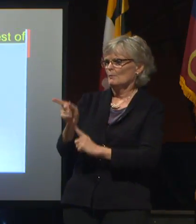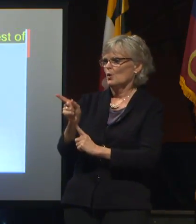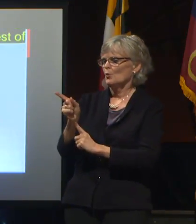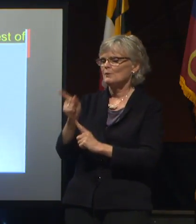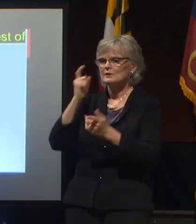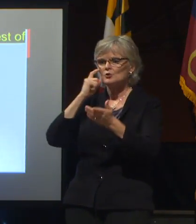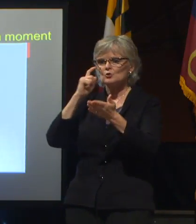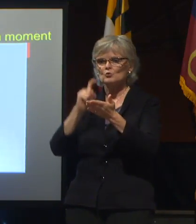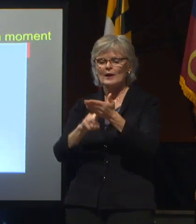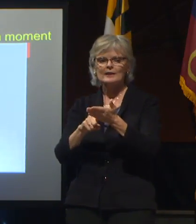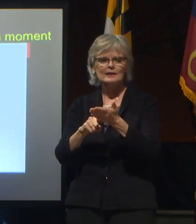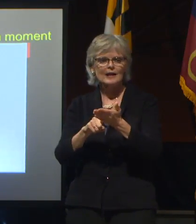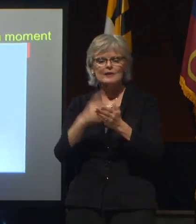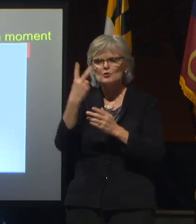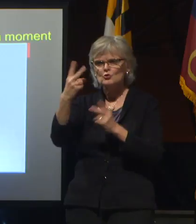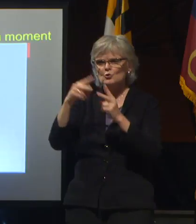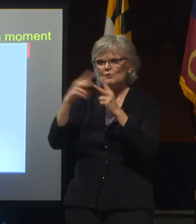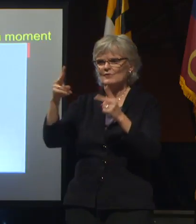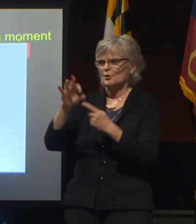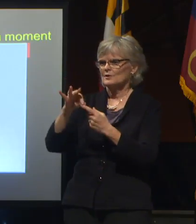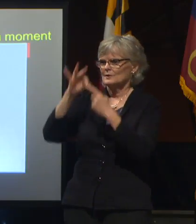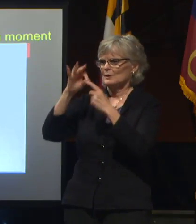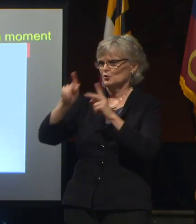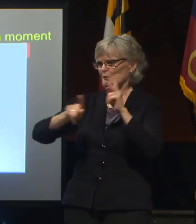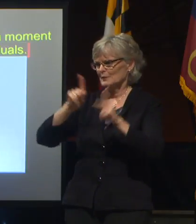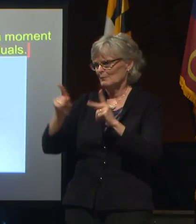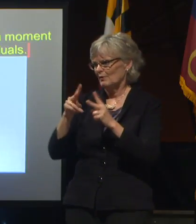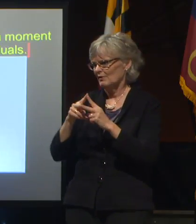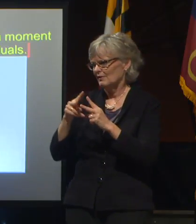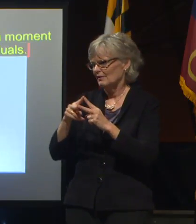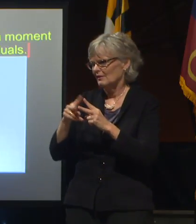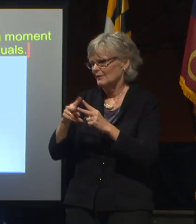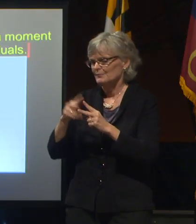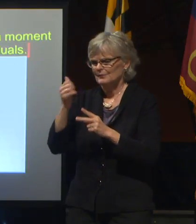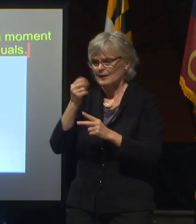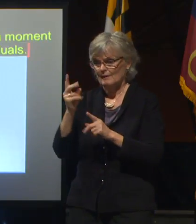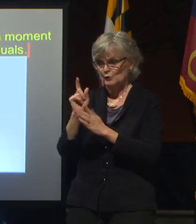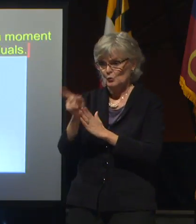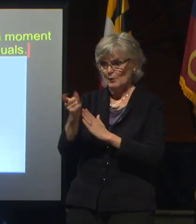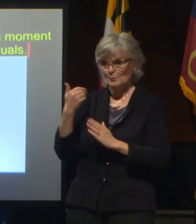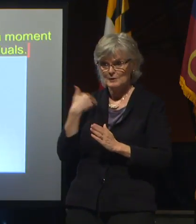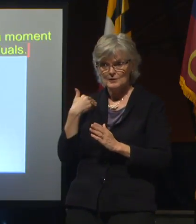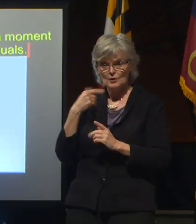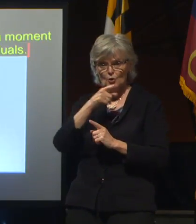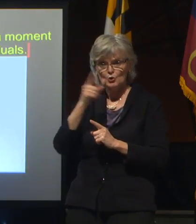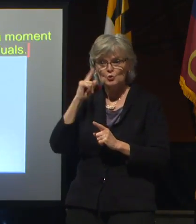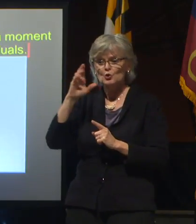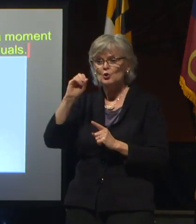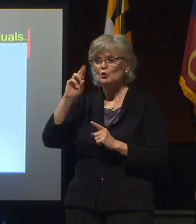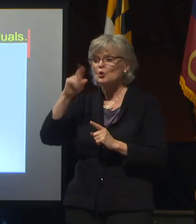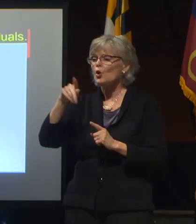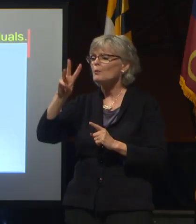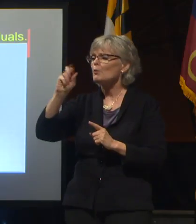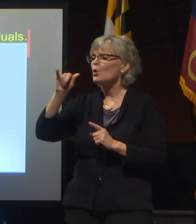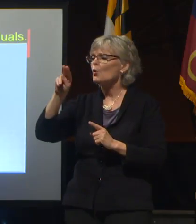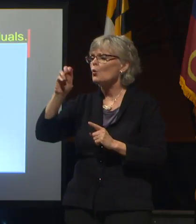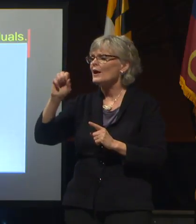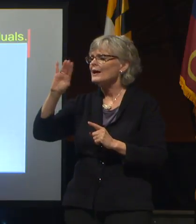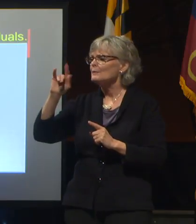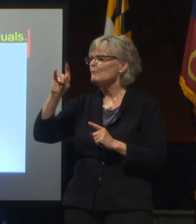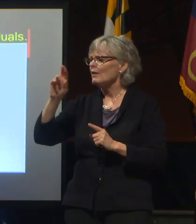to recognize two very special individuals. A few moments ago, you heard Corporal Wayne Miller